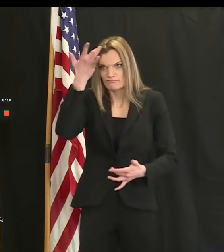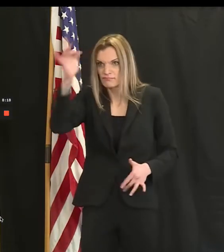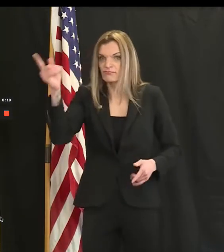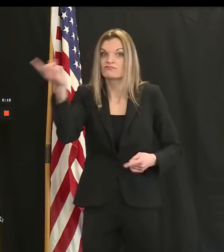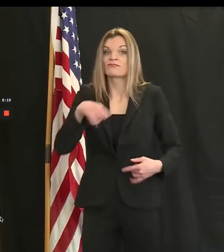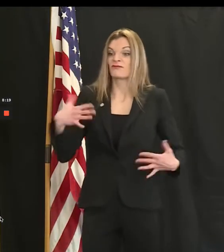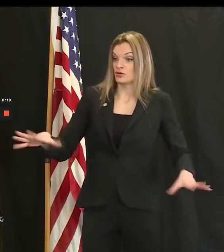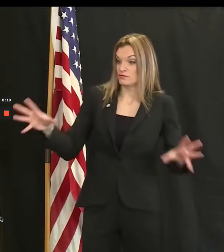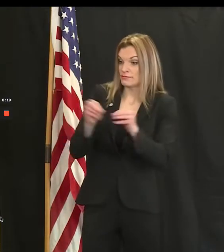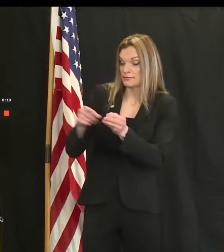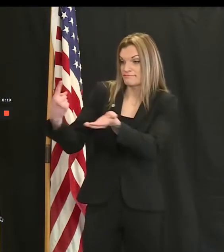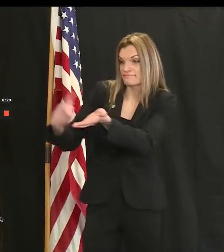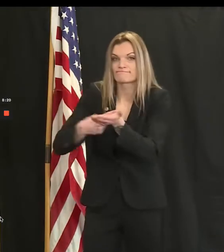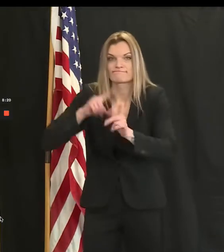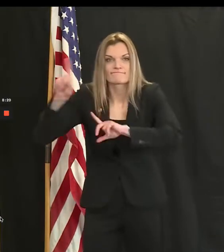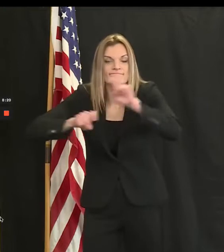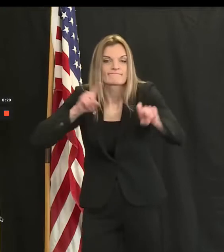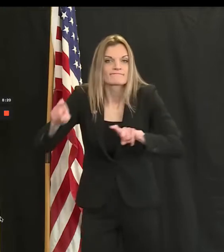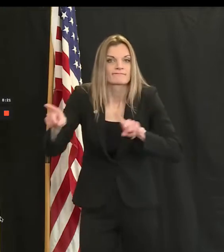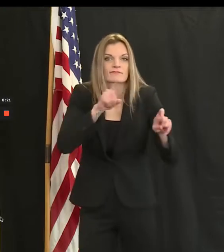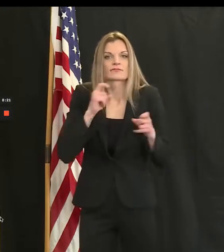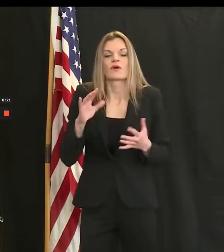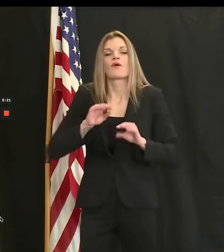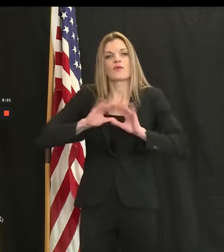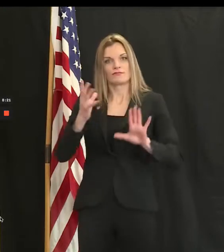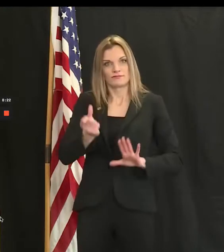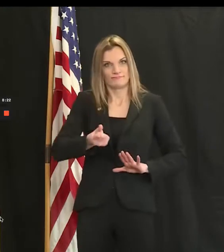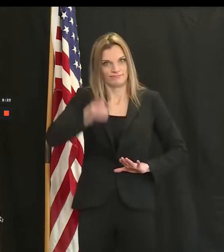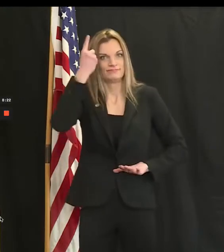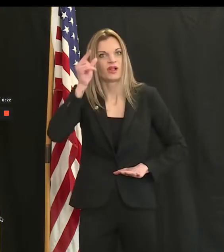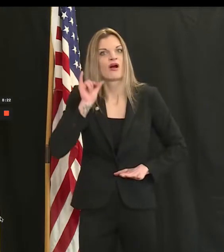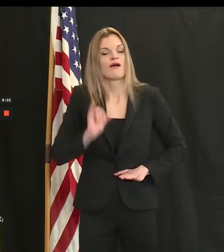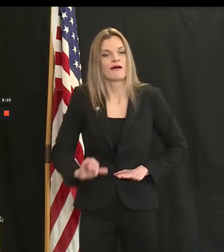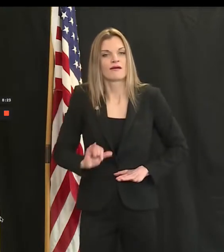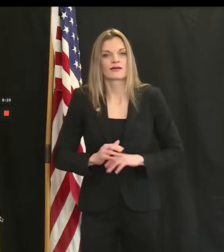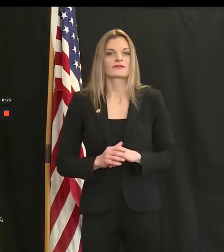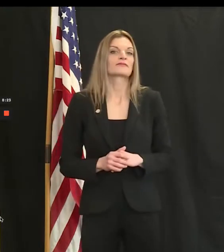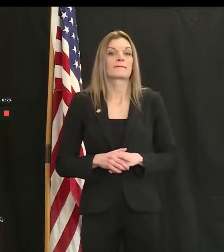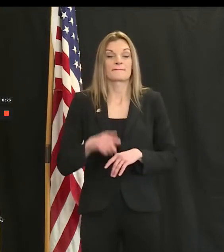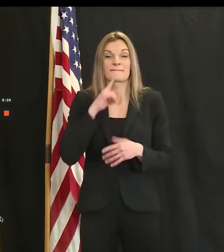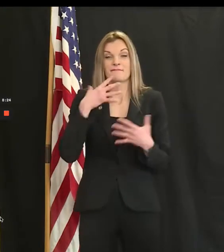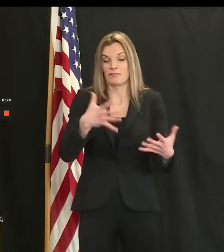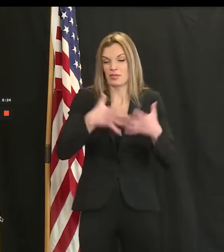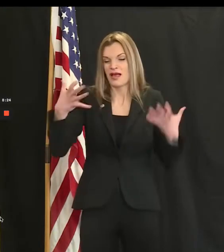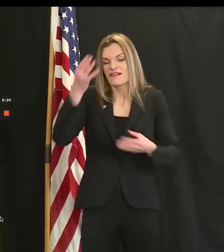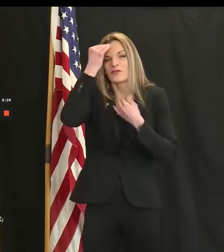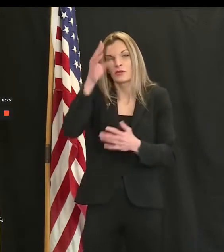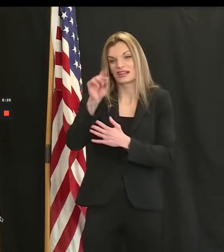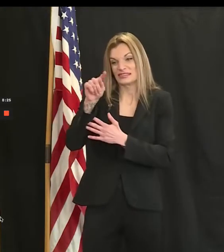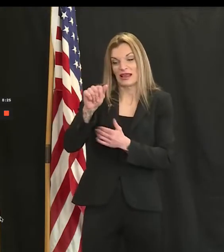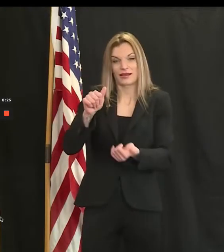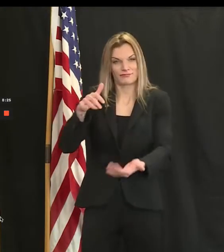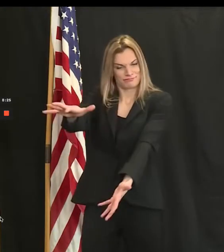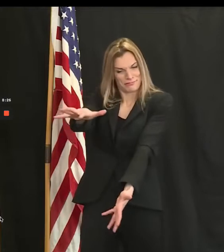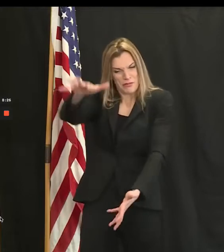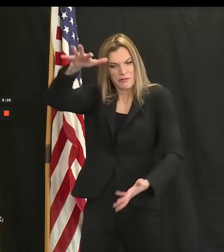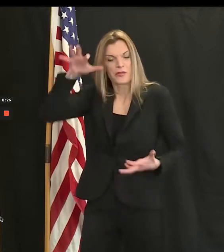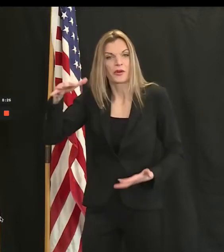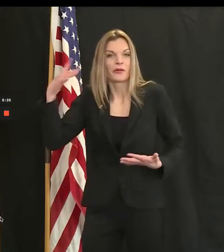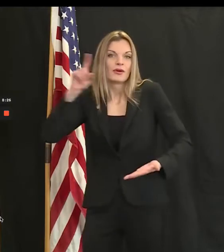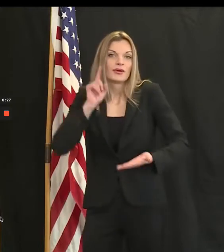conclusions. In terms of the massive electronic data in this case that was compiled and reviewed, this is one of the largest